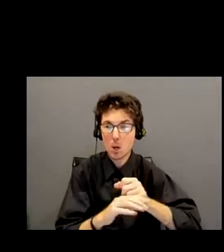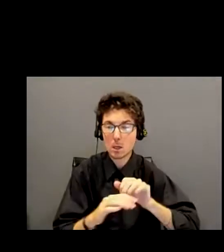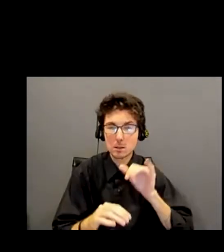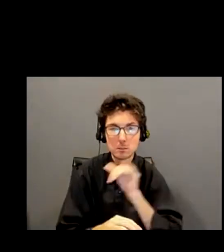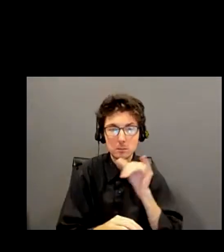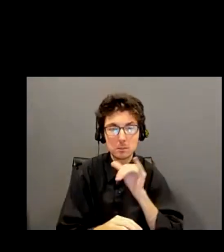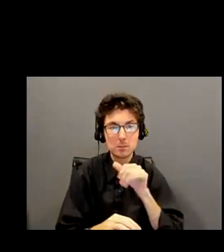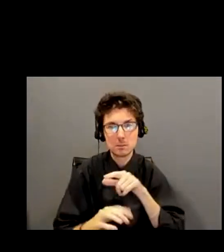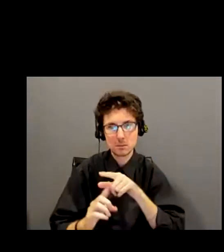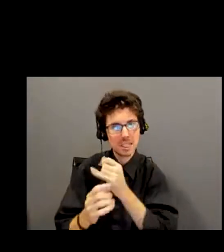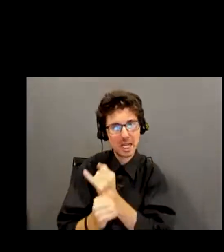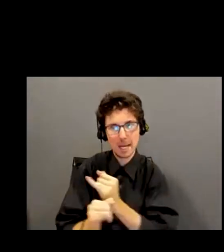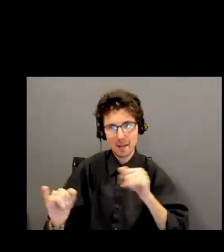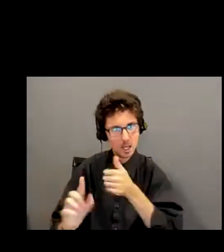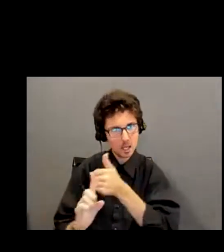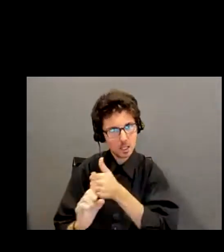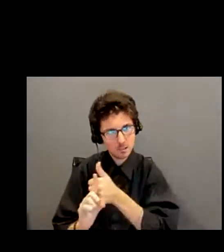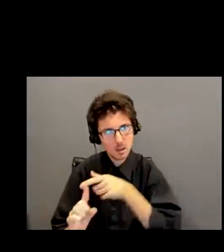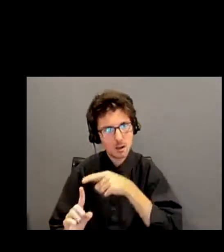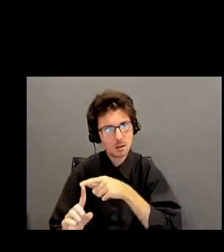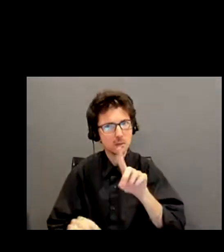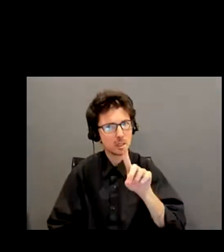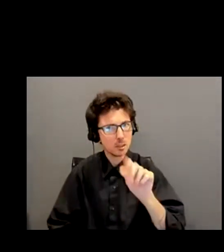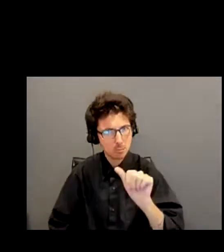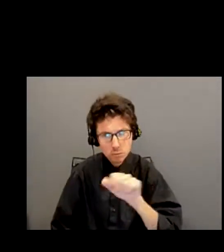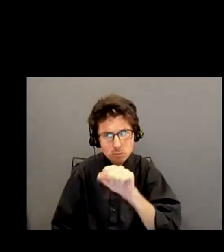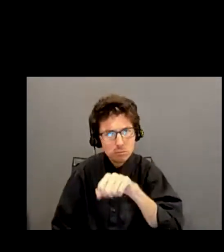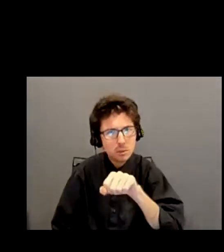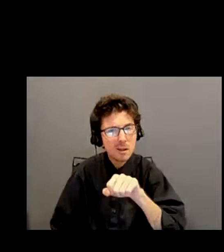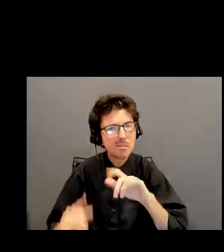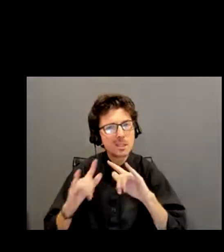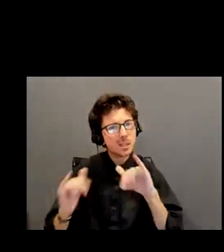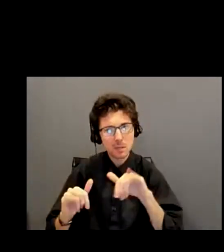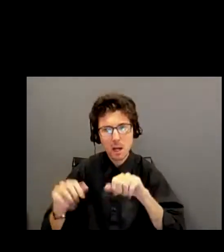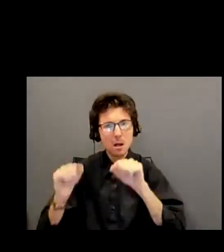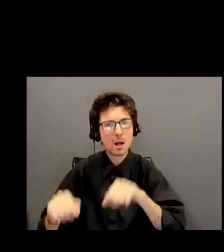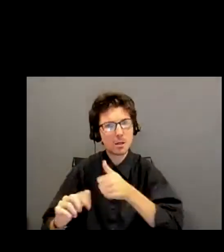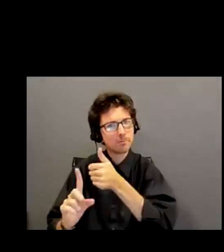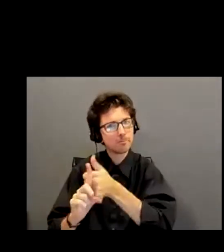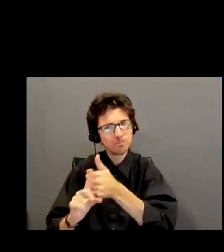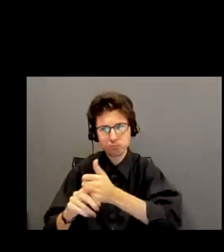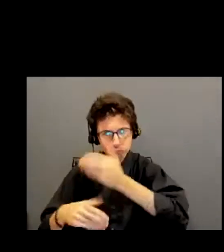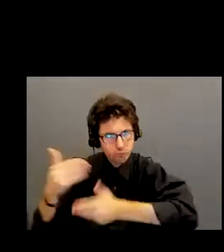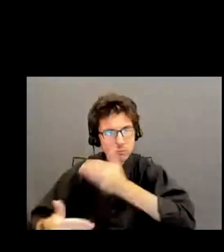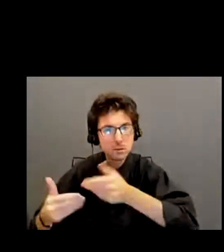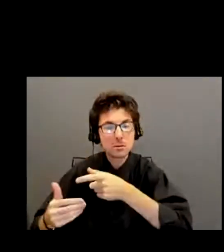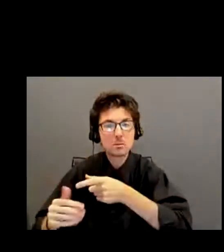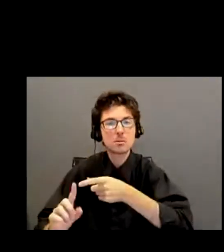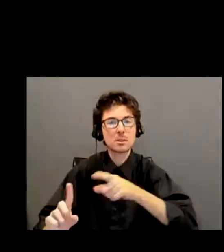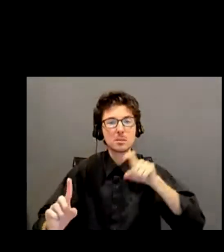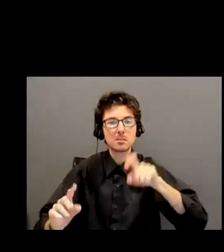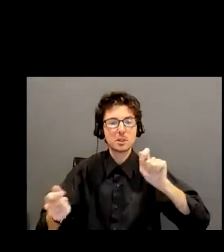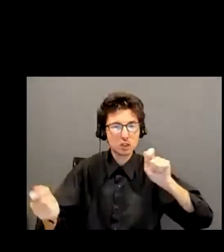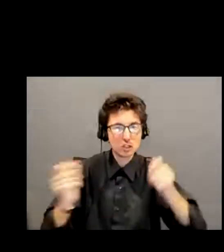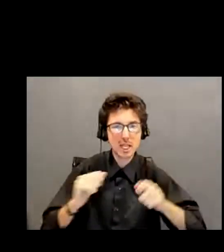of young persons with disability are internalized rather from the point of view of persons without